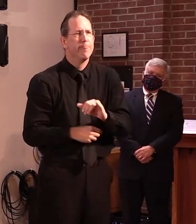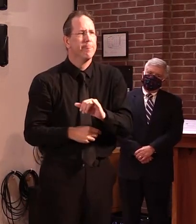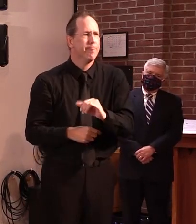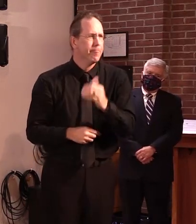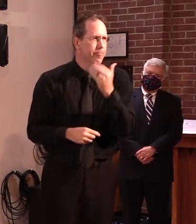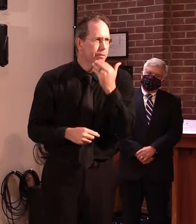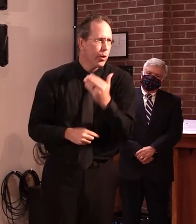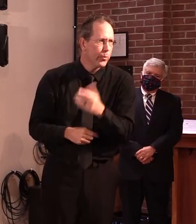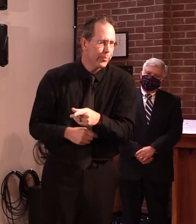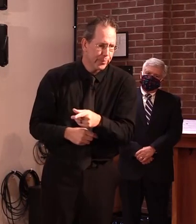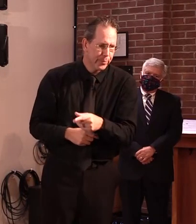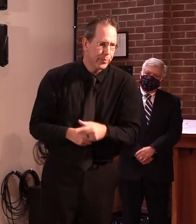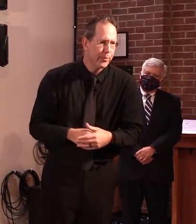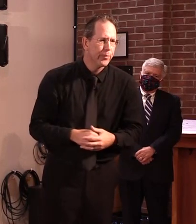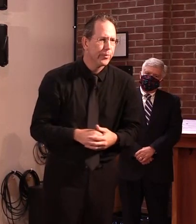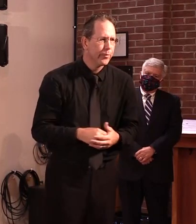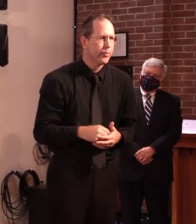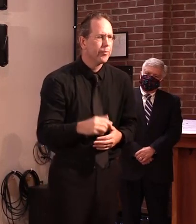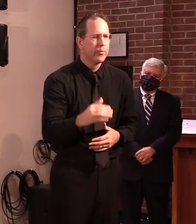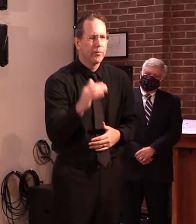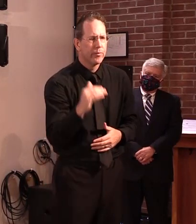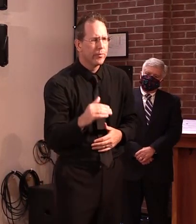Mike Donahue, the Islander.